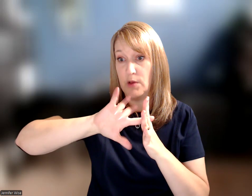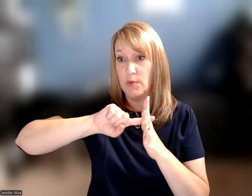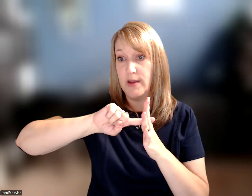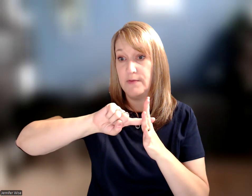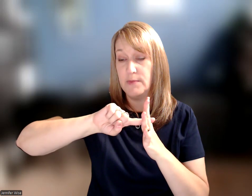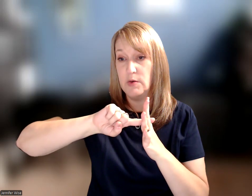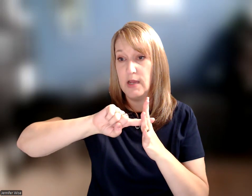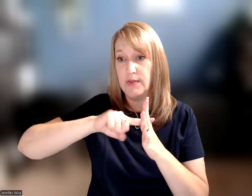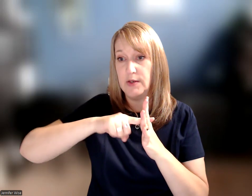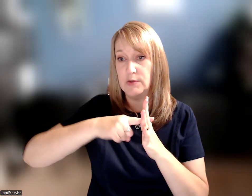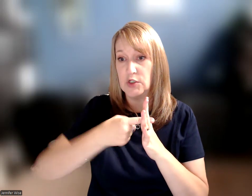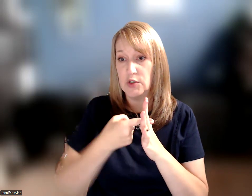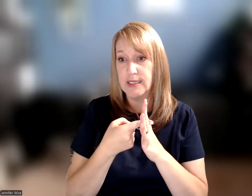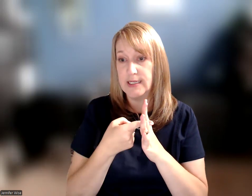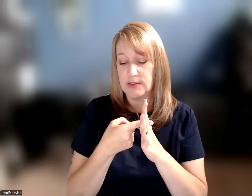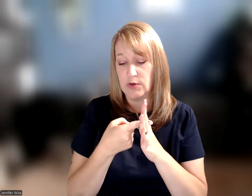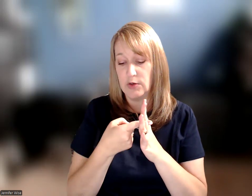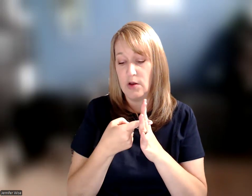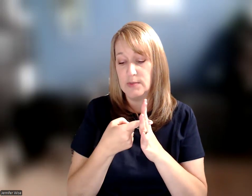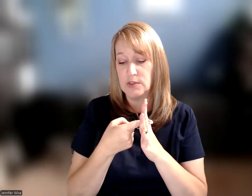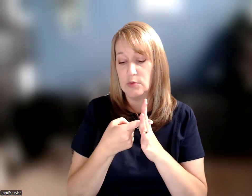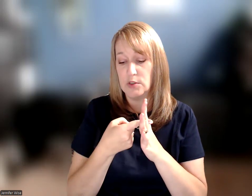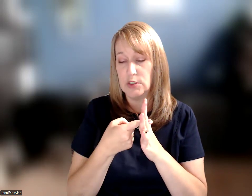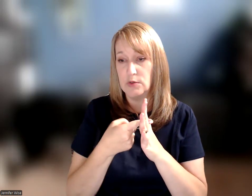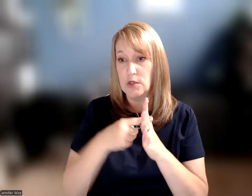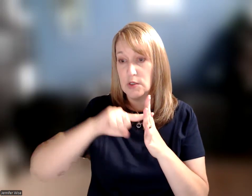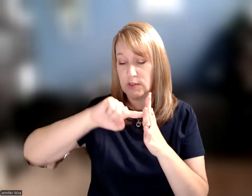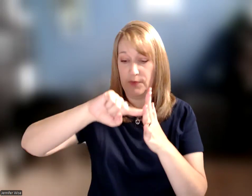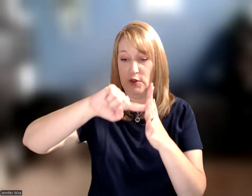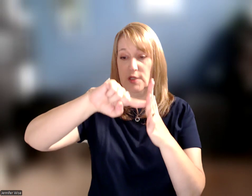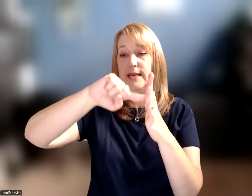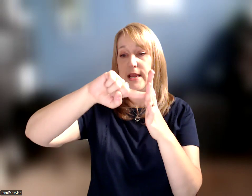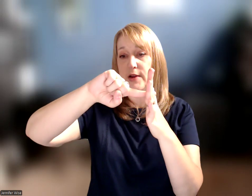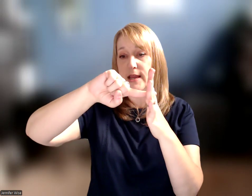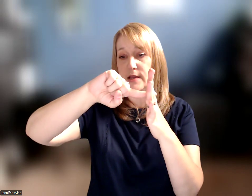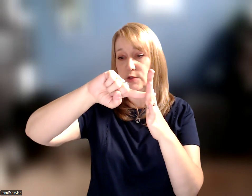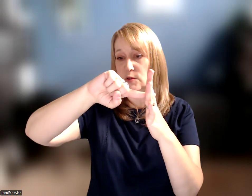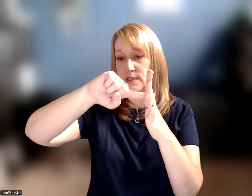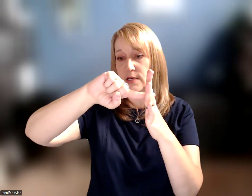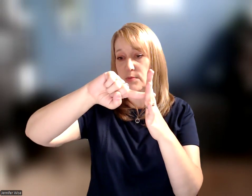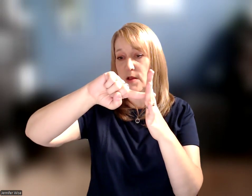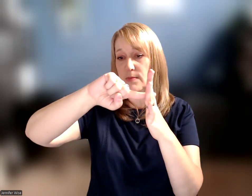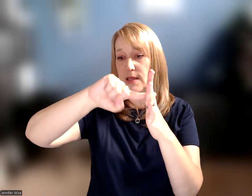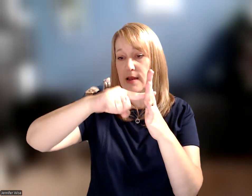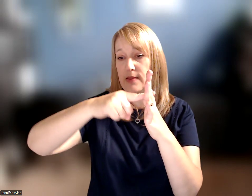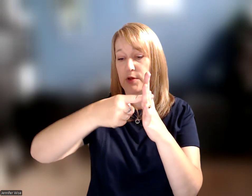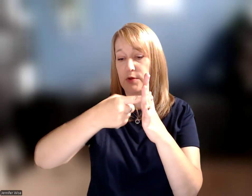palm away from you, and then you turn it so your palm is towards you. So if you're looking at your hand, you don't see your palm yet, and then when you turn